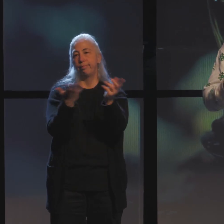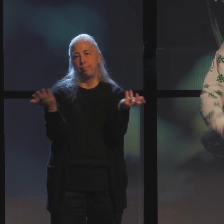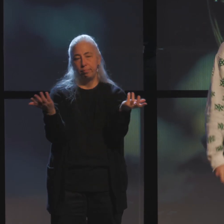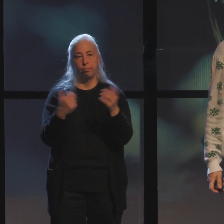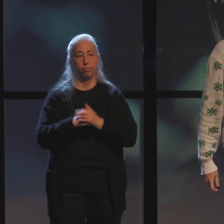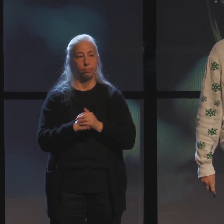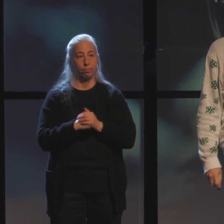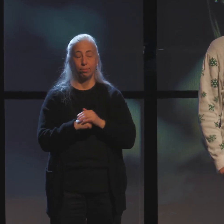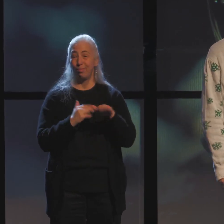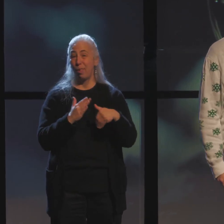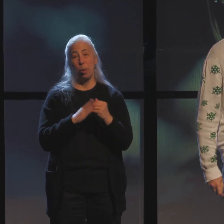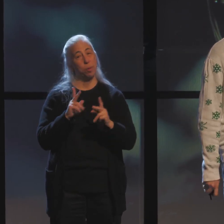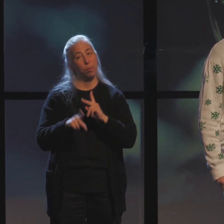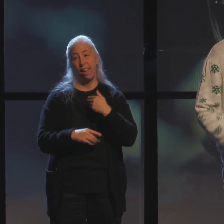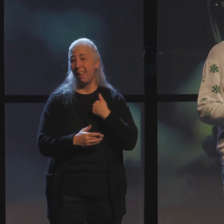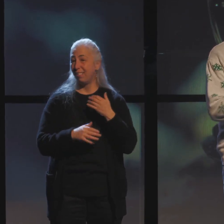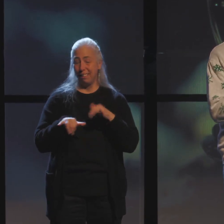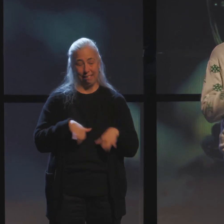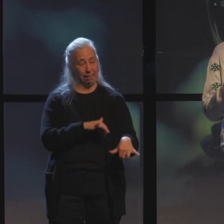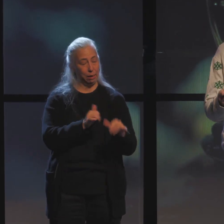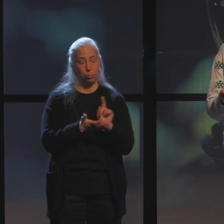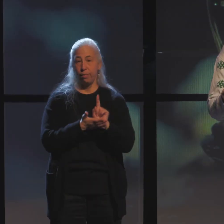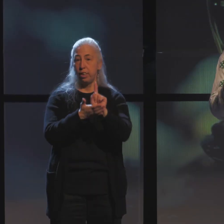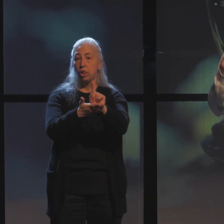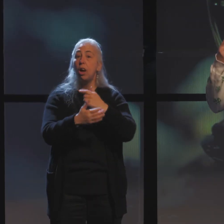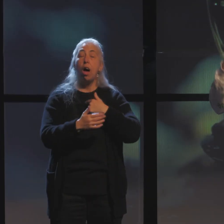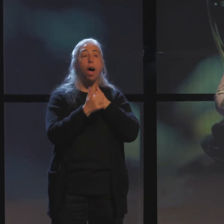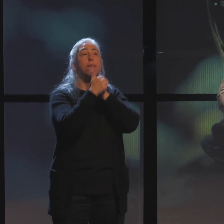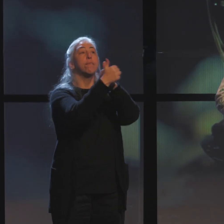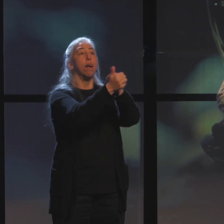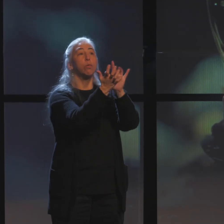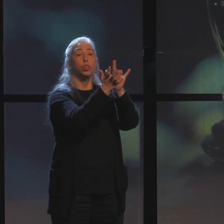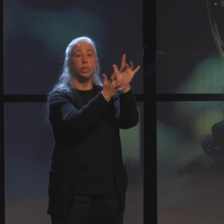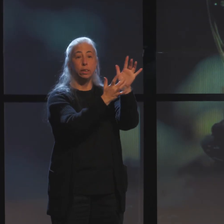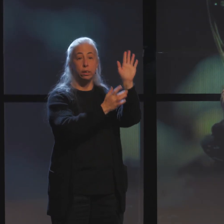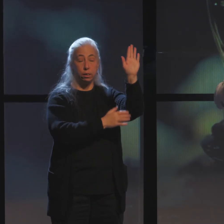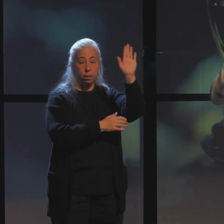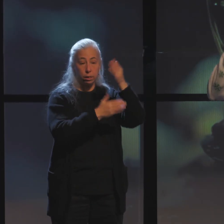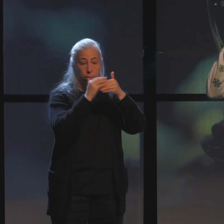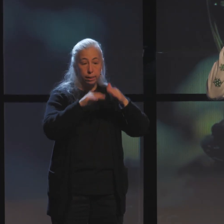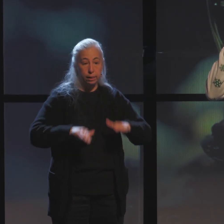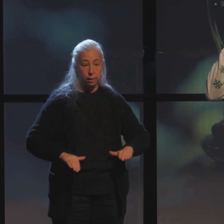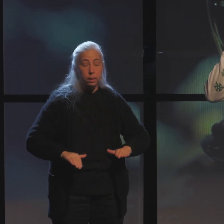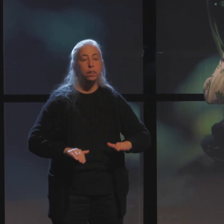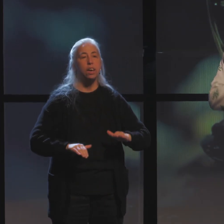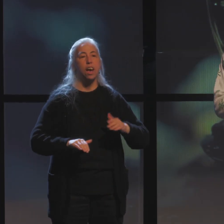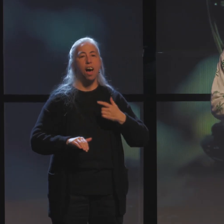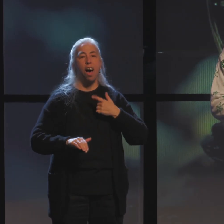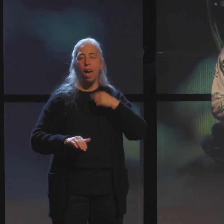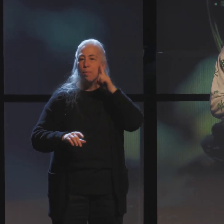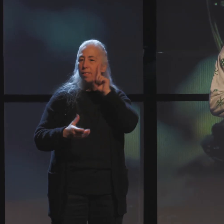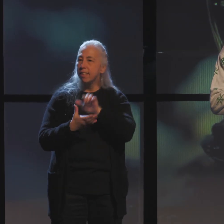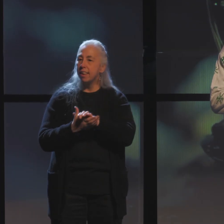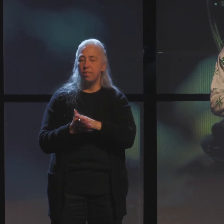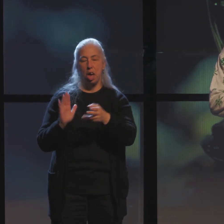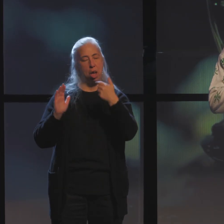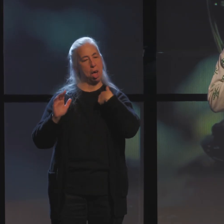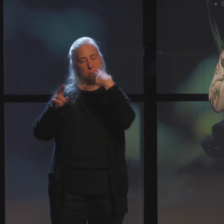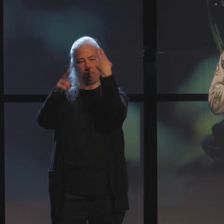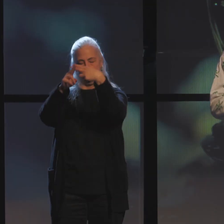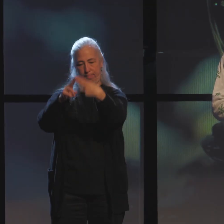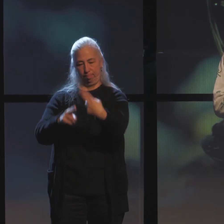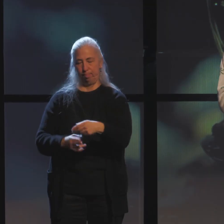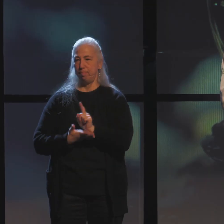not everybody has those same privileges. And as a follower of Jesus, I believe that naming those privileges and leveraging them for